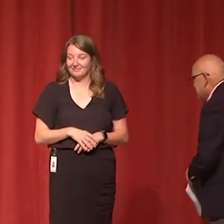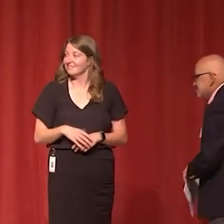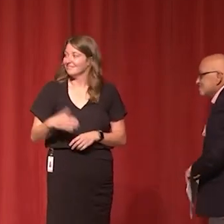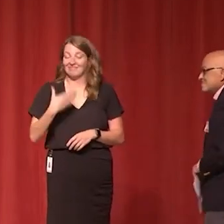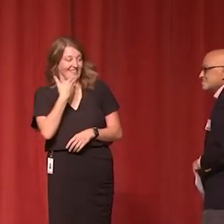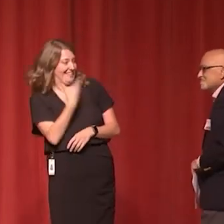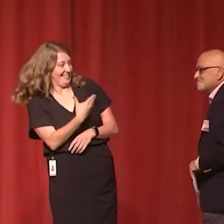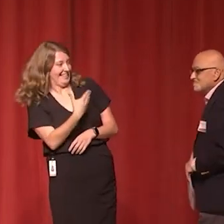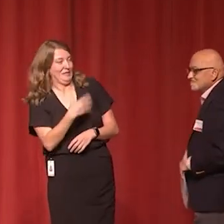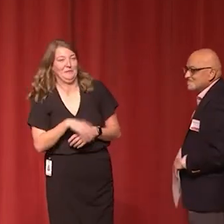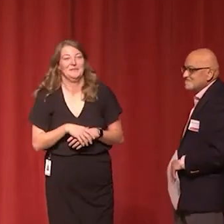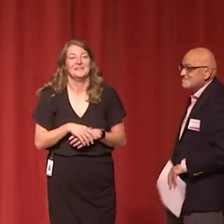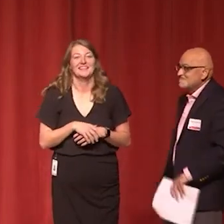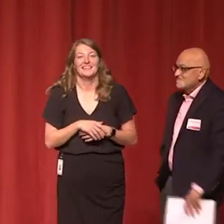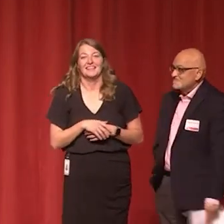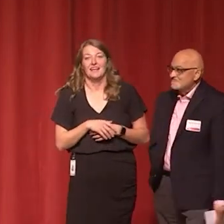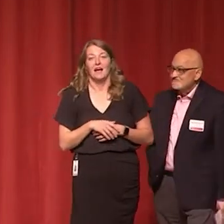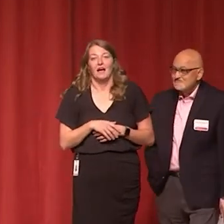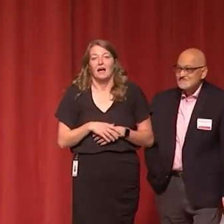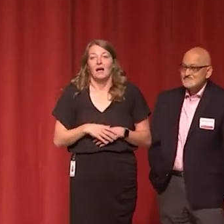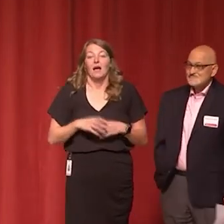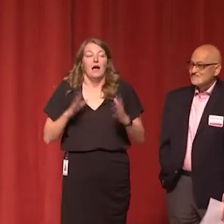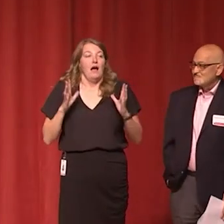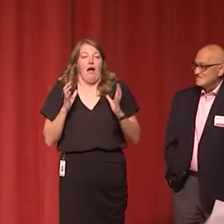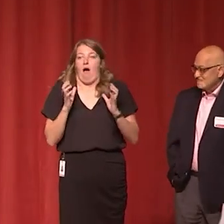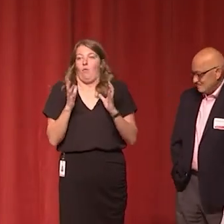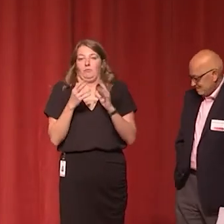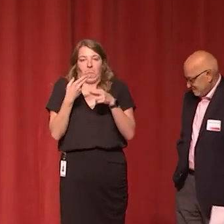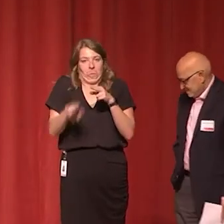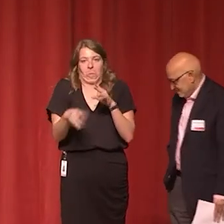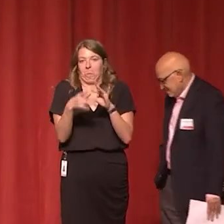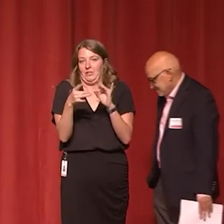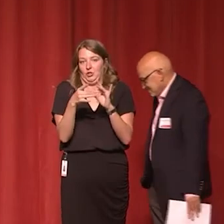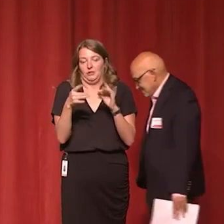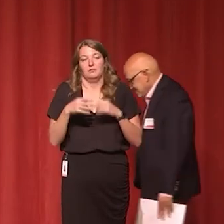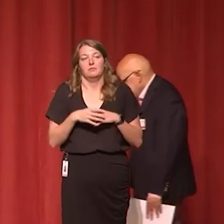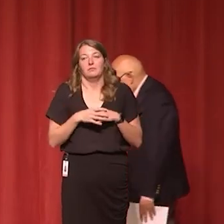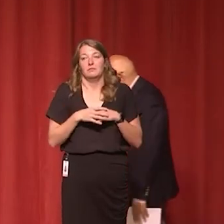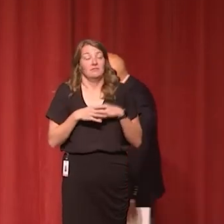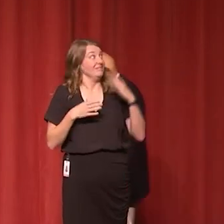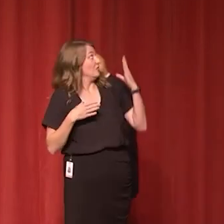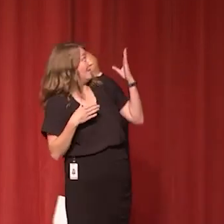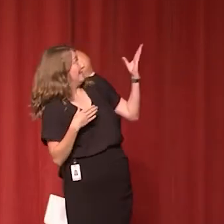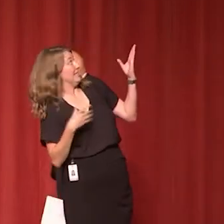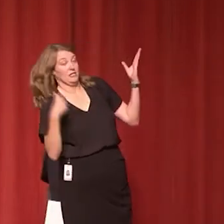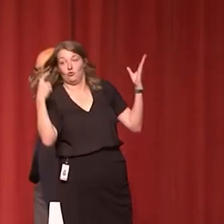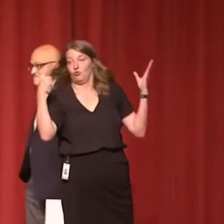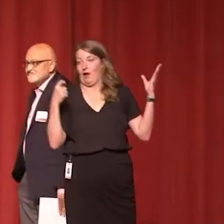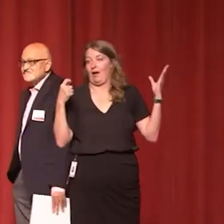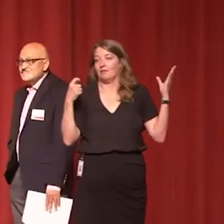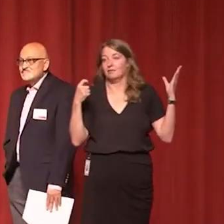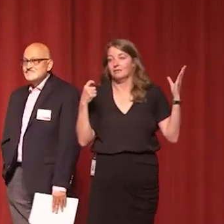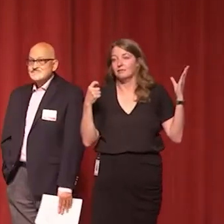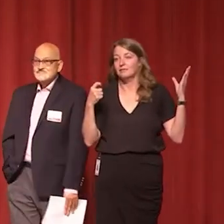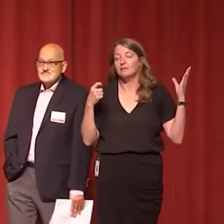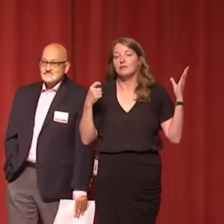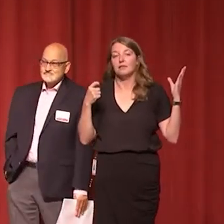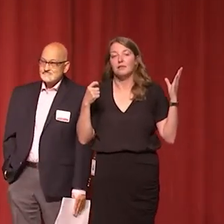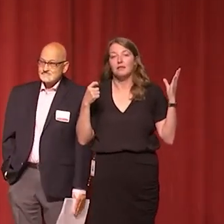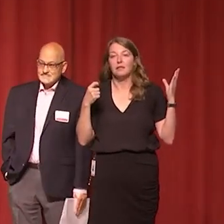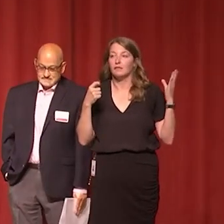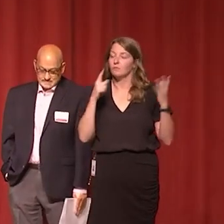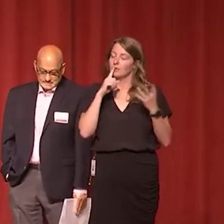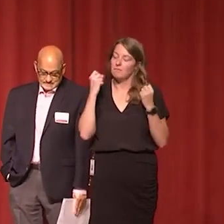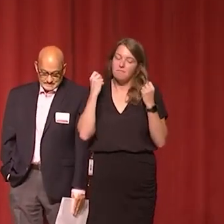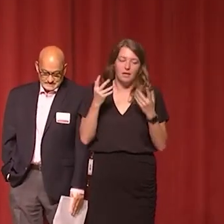Thank you, Dr. Sana. I just want to mention that this grant is the collective effort of